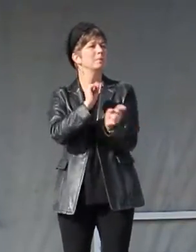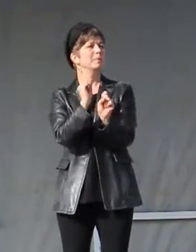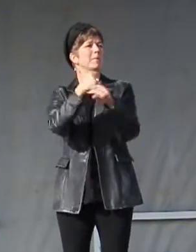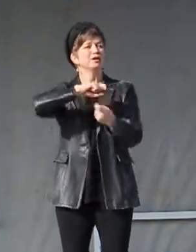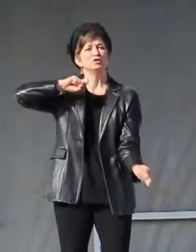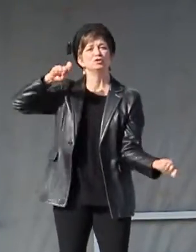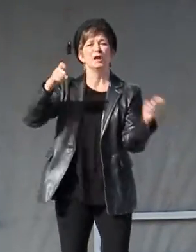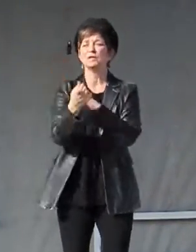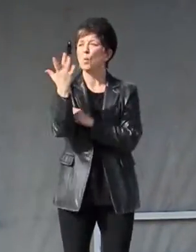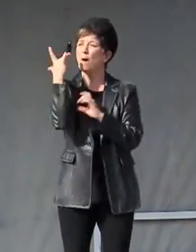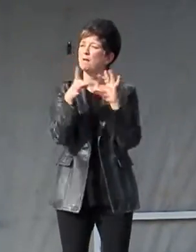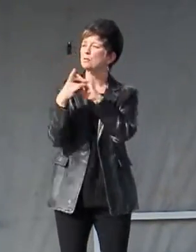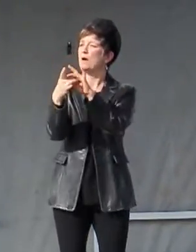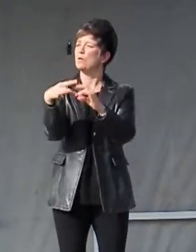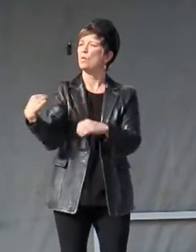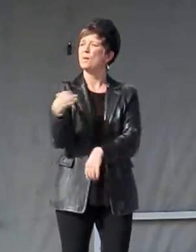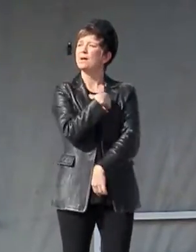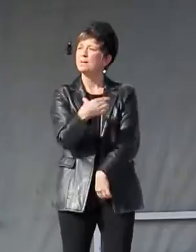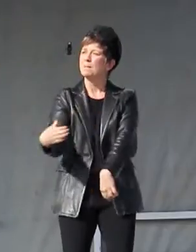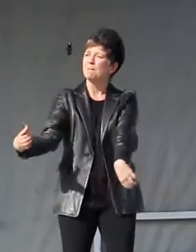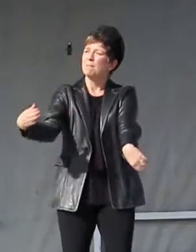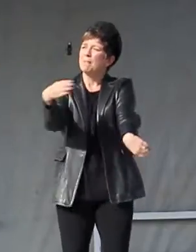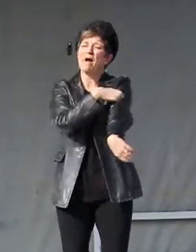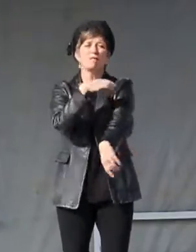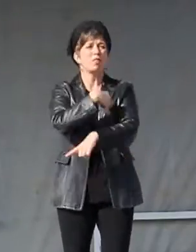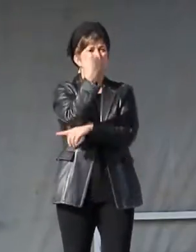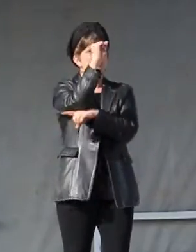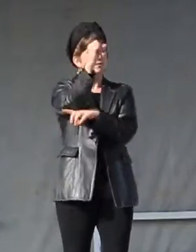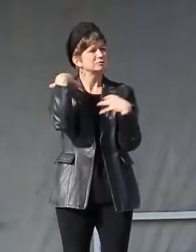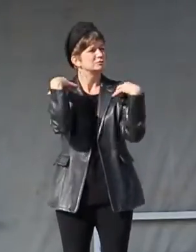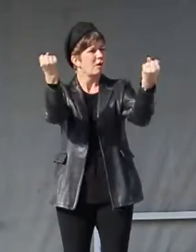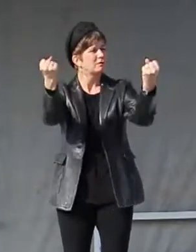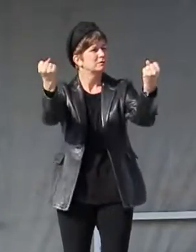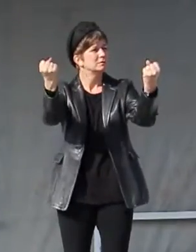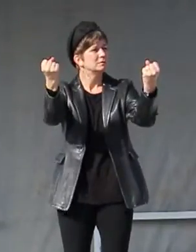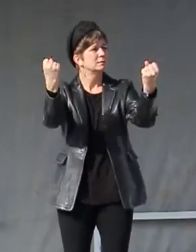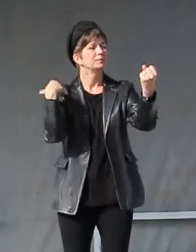because together we are powerful and this movement is strong.